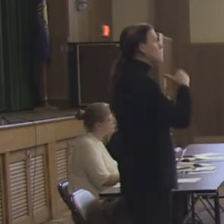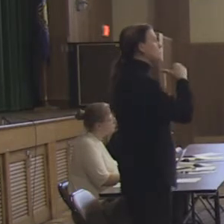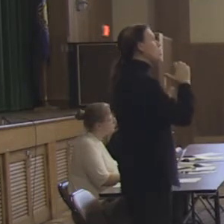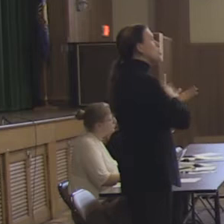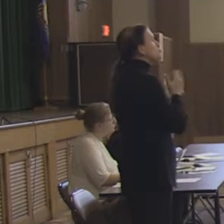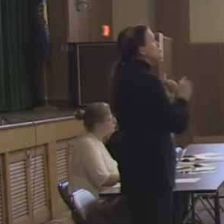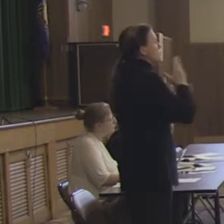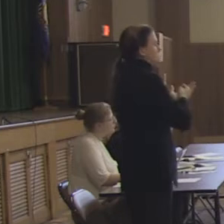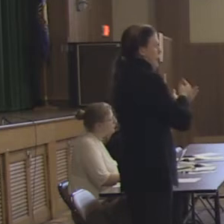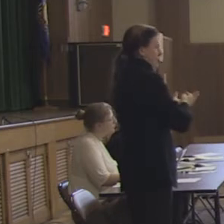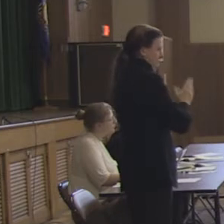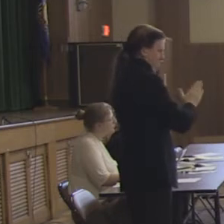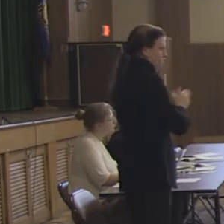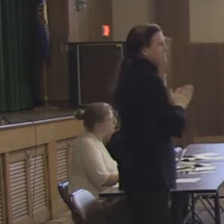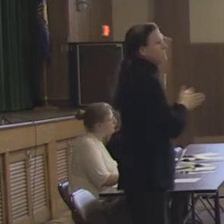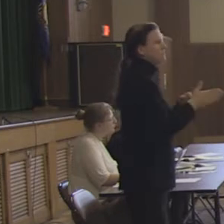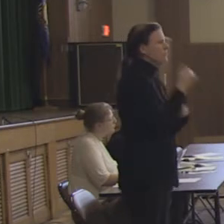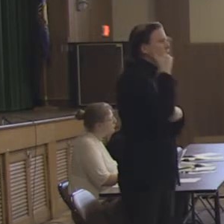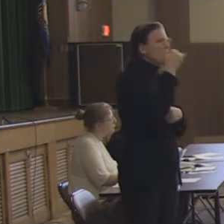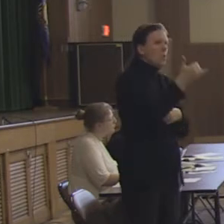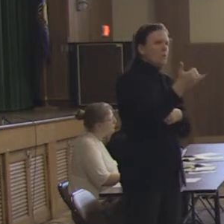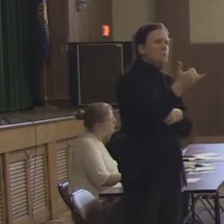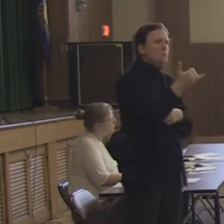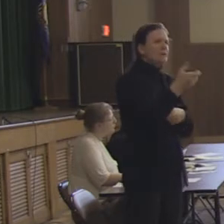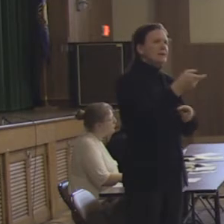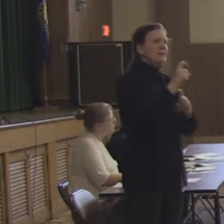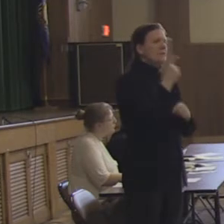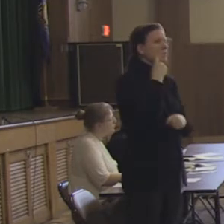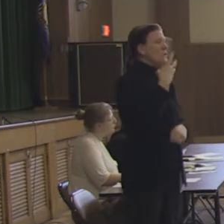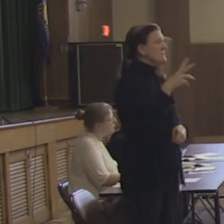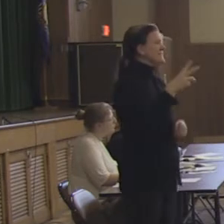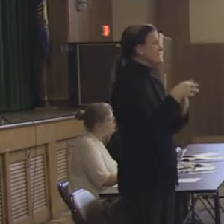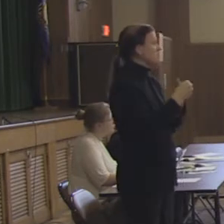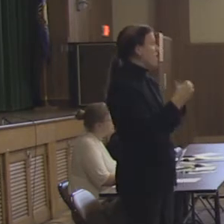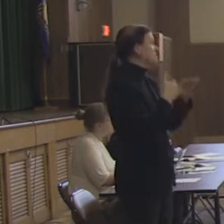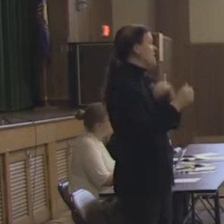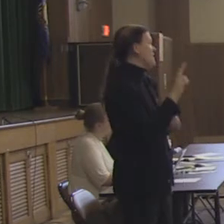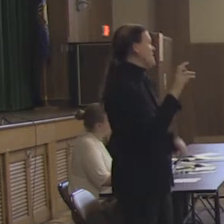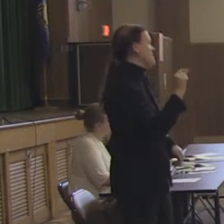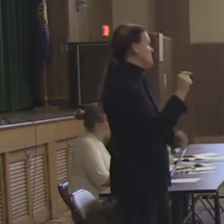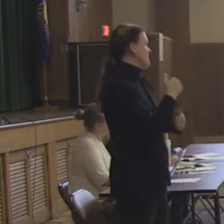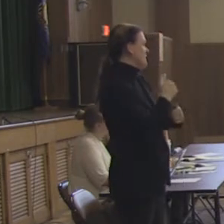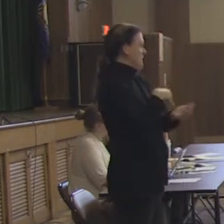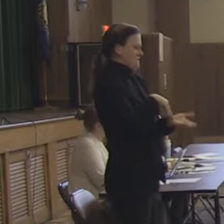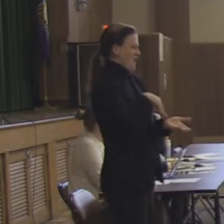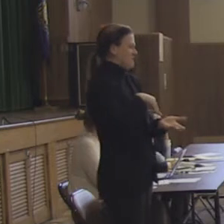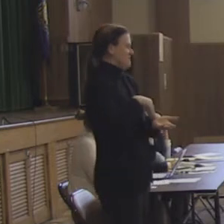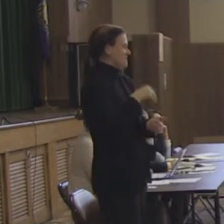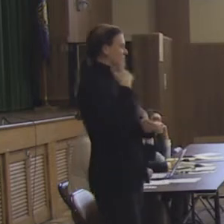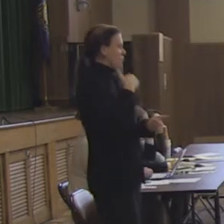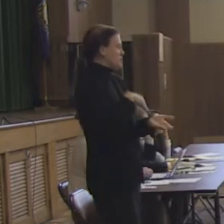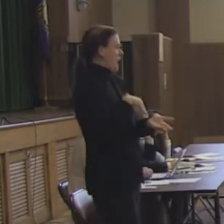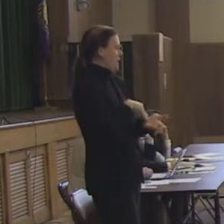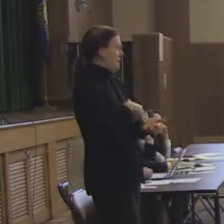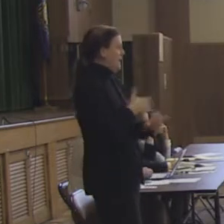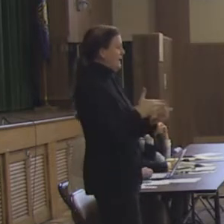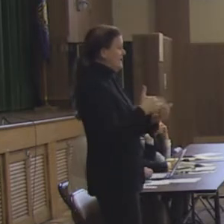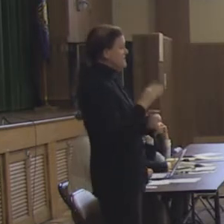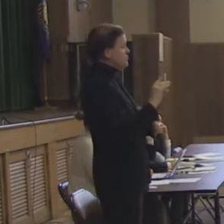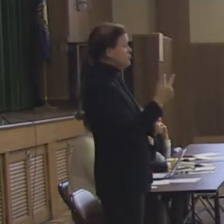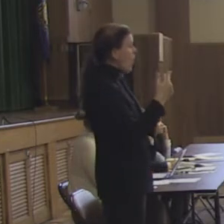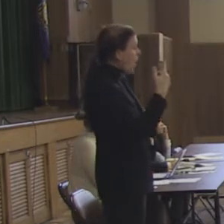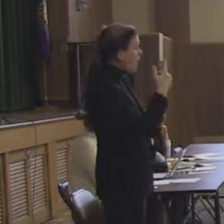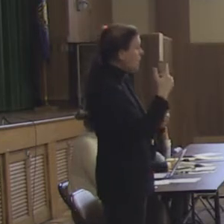a veterinarian. They gave me the same drugs for $16. It's easier for me to get Prozac for my